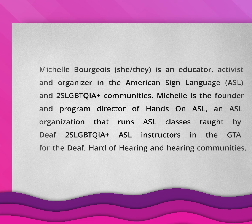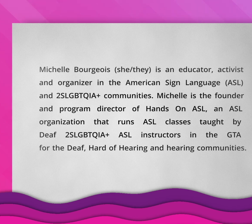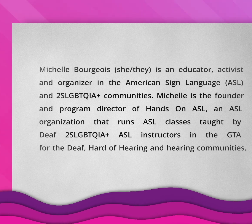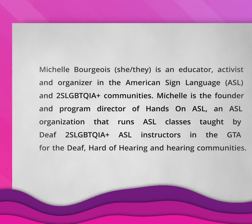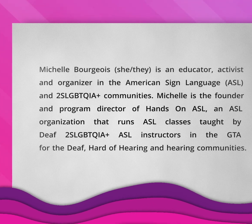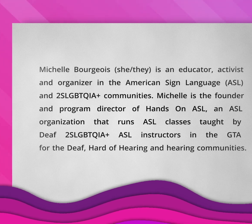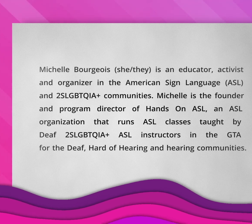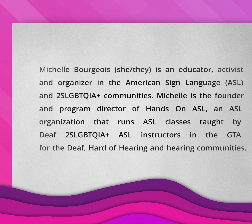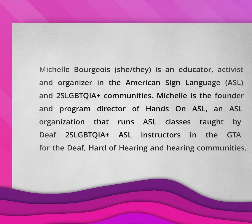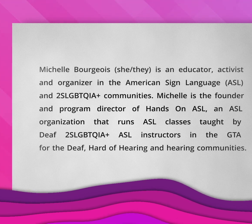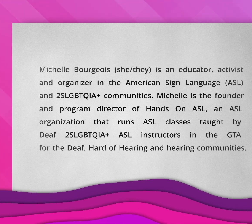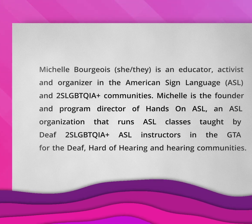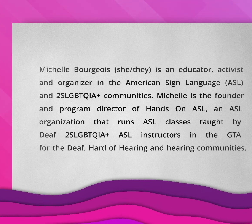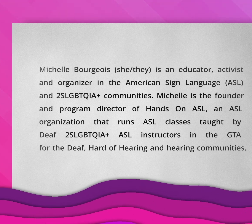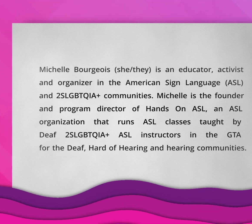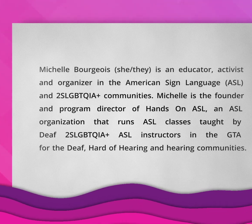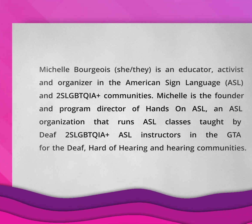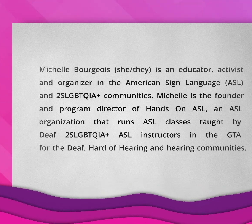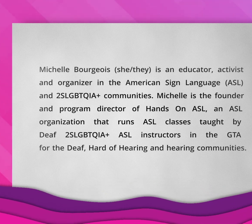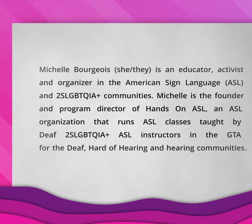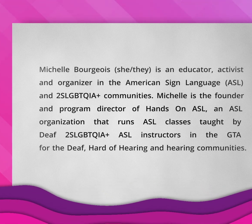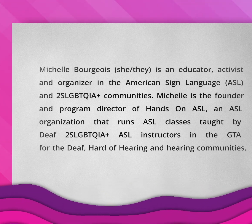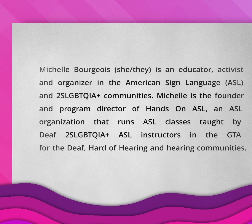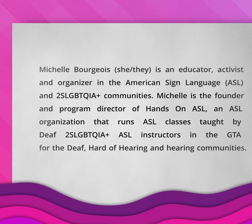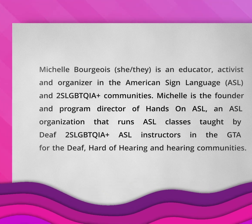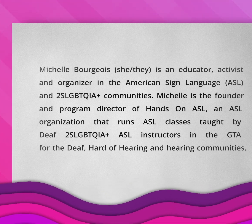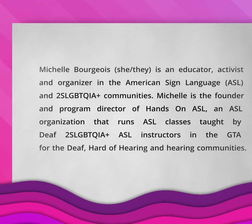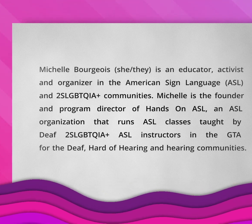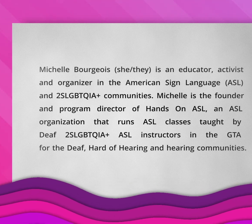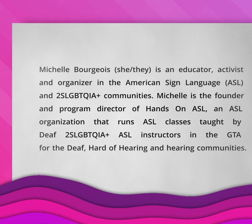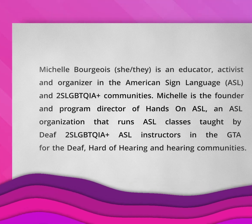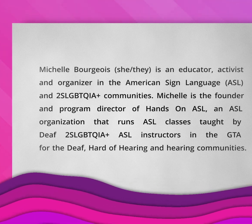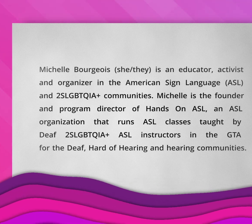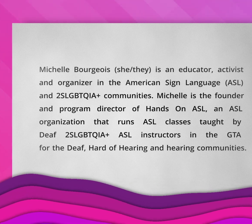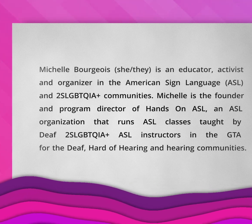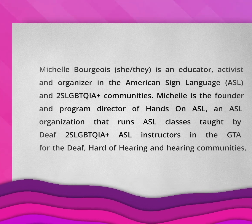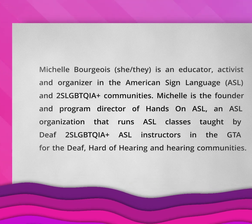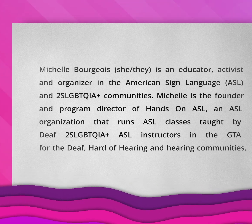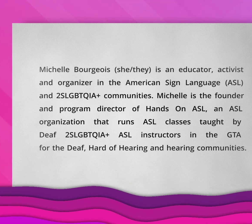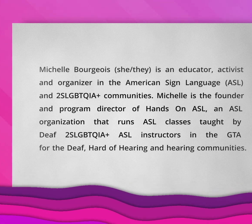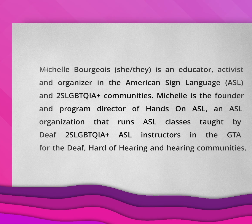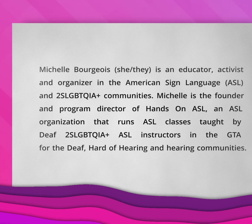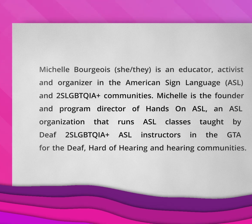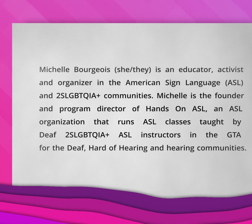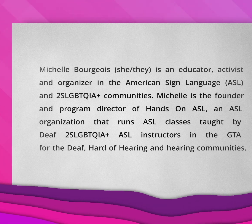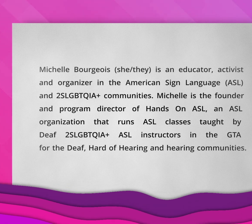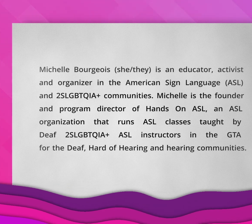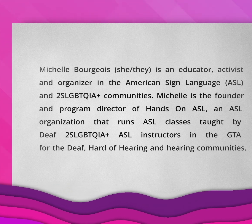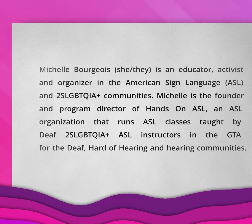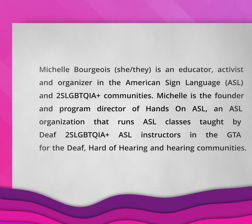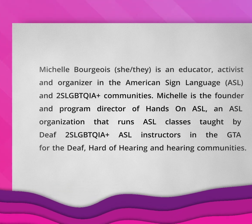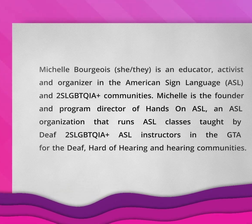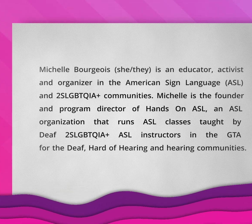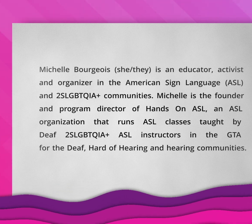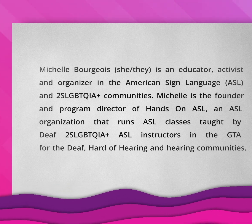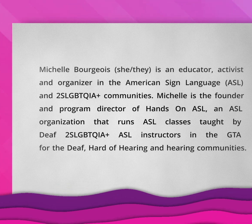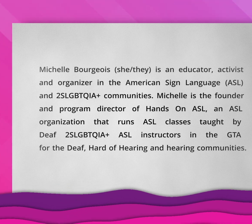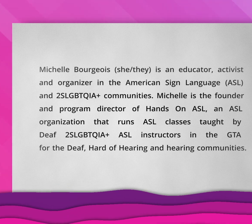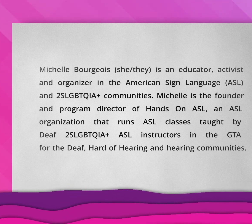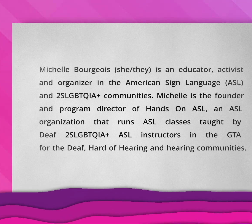LGBTQIA+ communities. Michelle is the founder and program director of Hands on ASL, an ASL organization that runs ASL classes taught